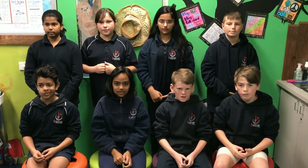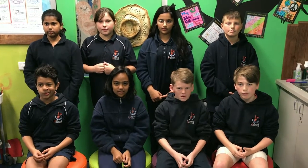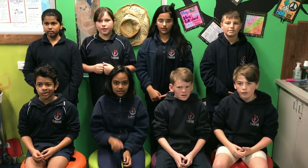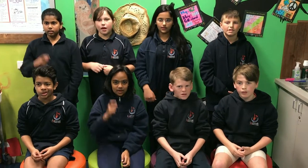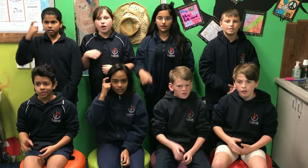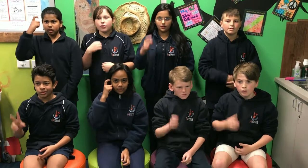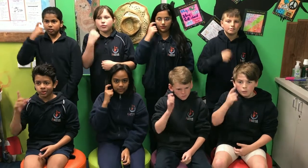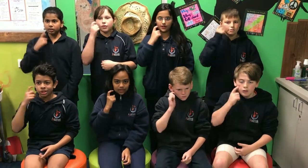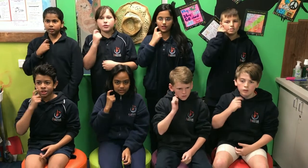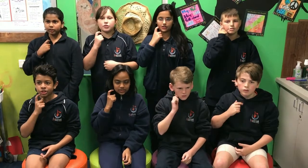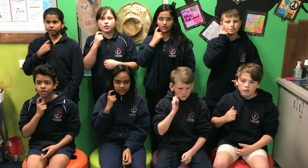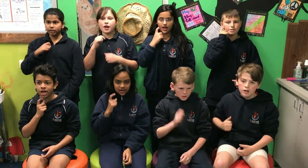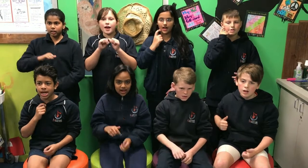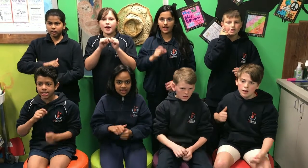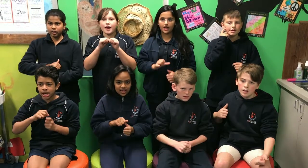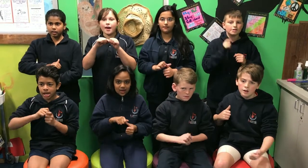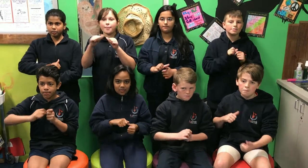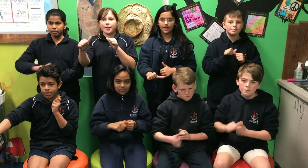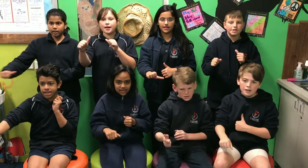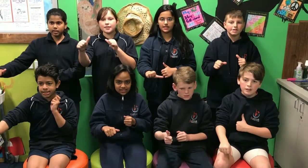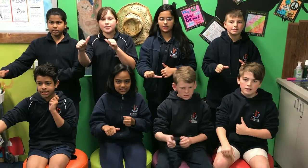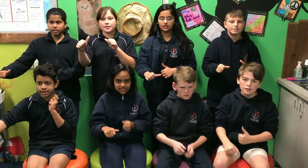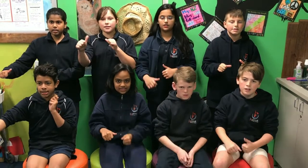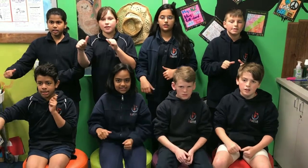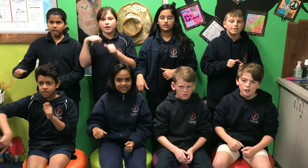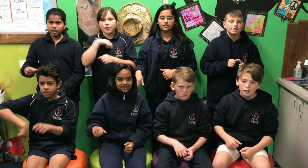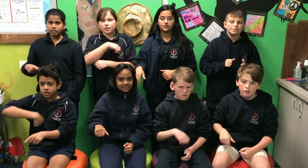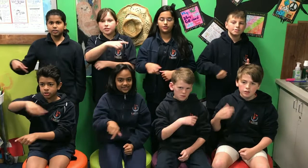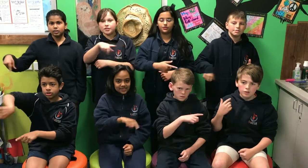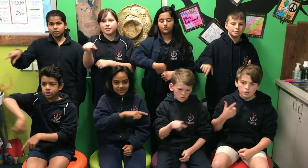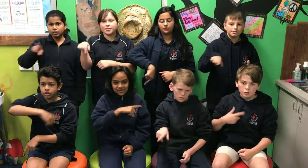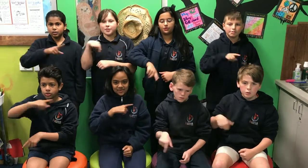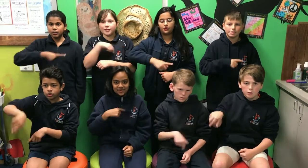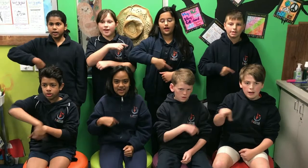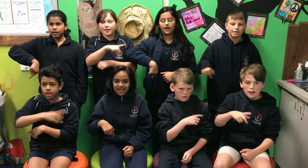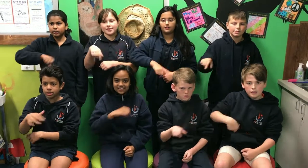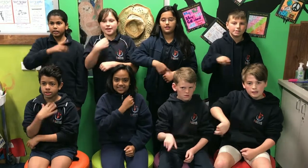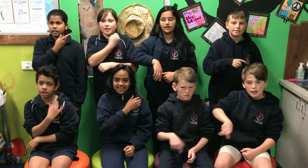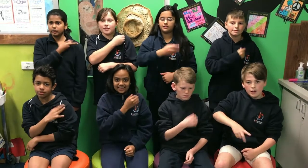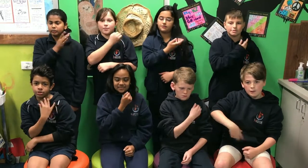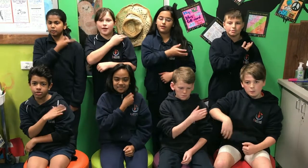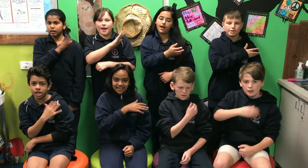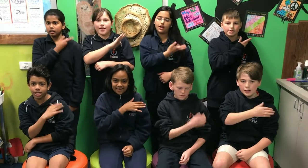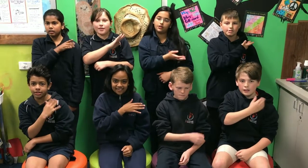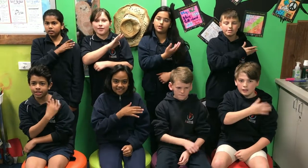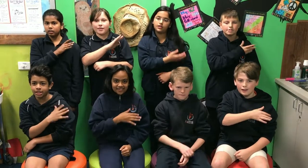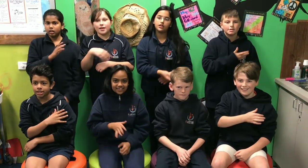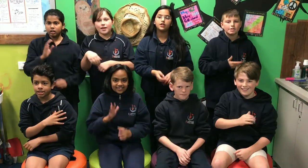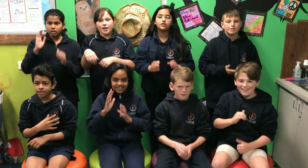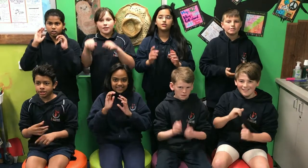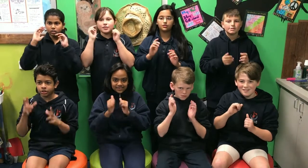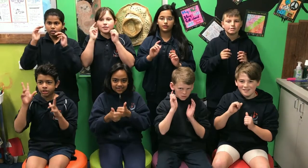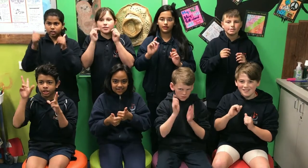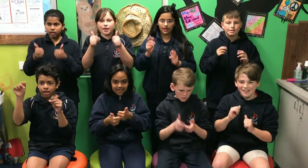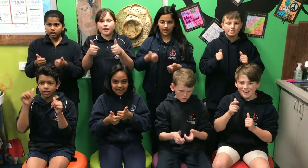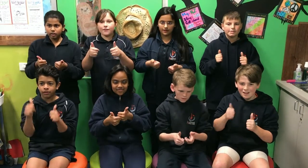We'll try our best to do ourselves proud, to care